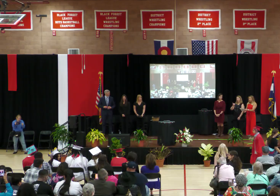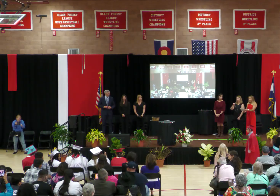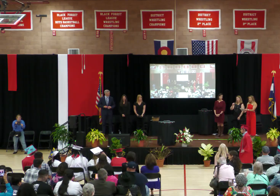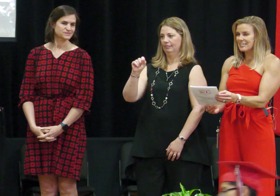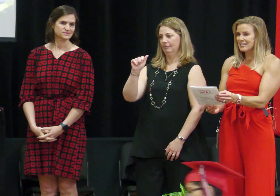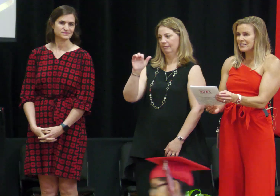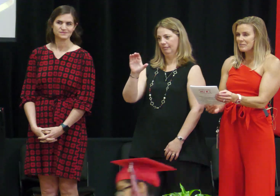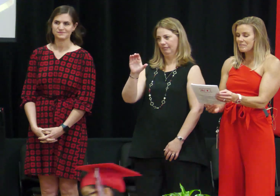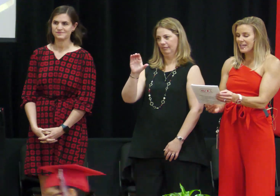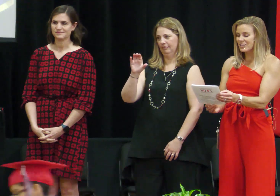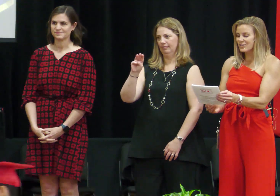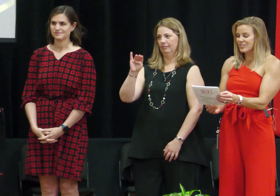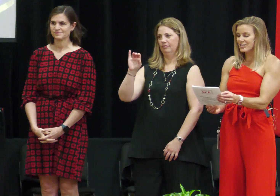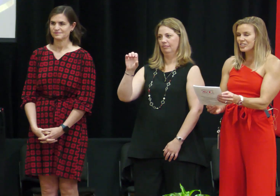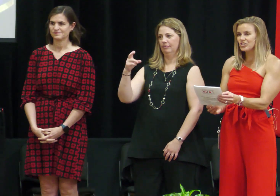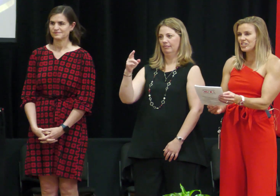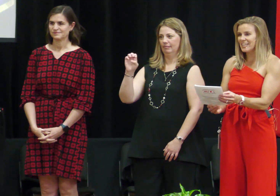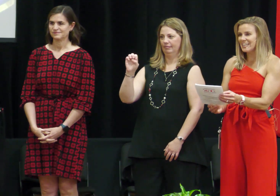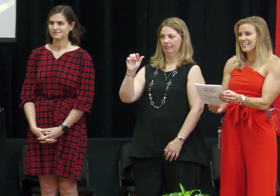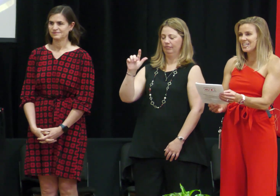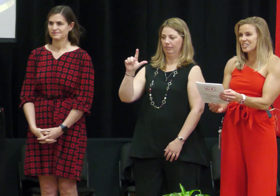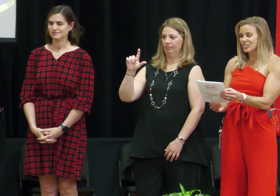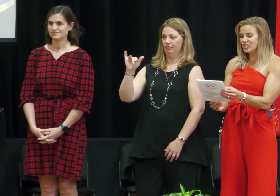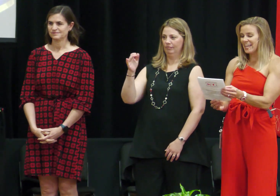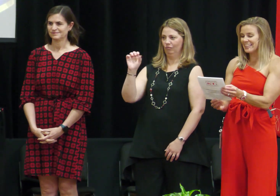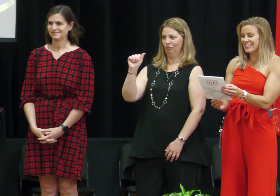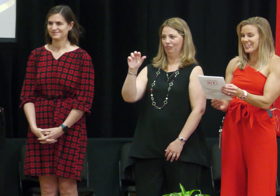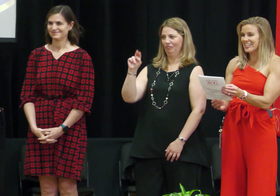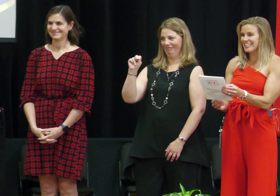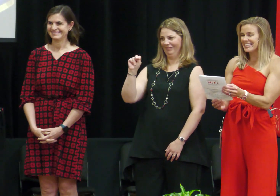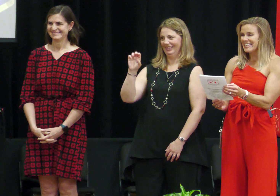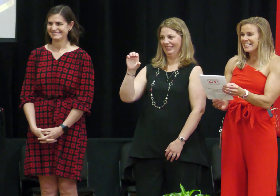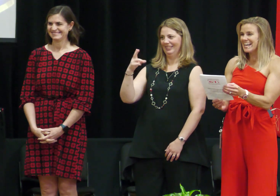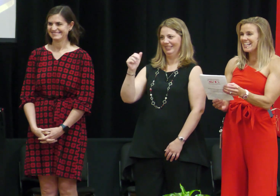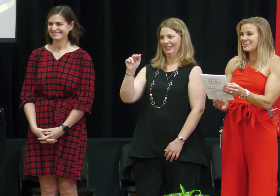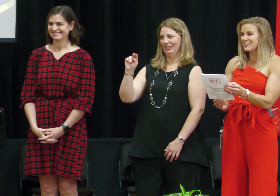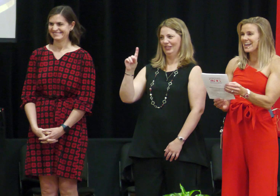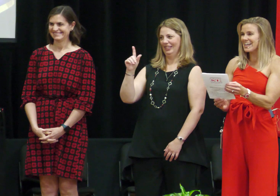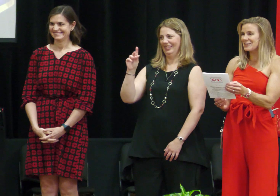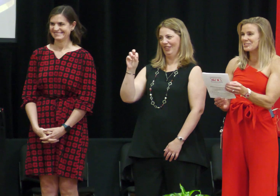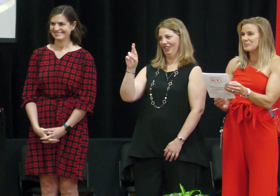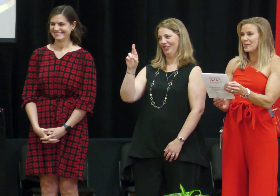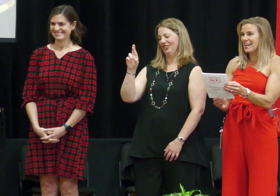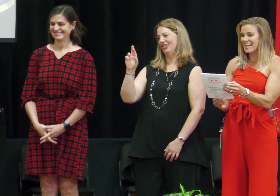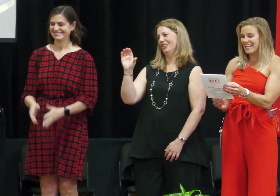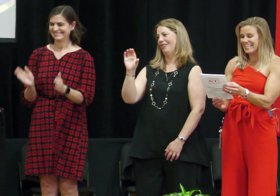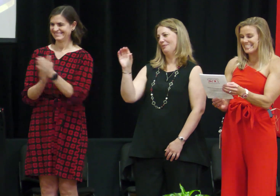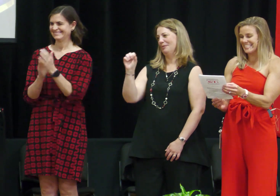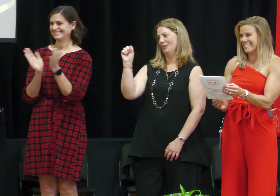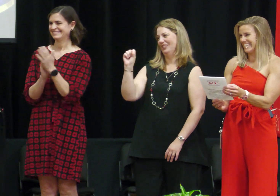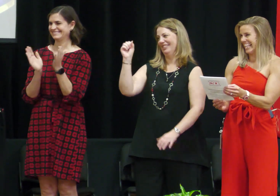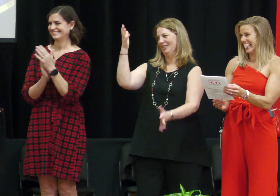Isaac Michael Gene Chandler, Colorado Springs.